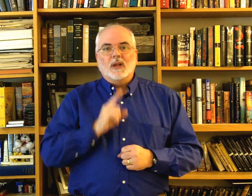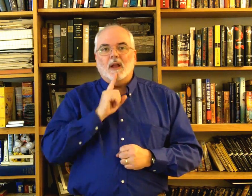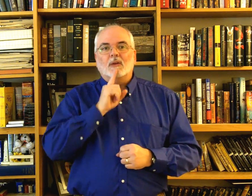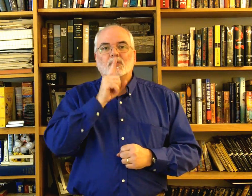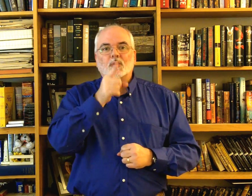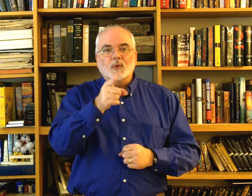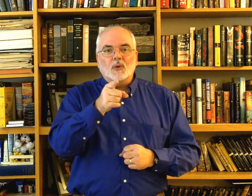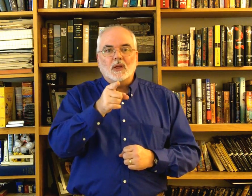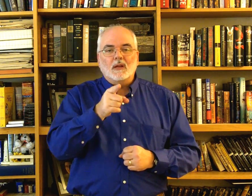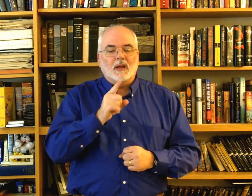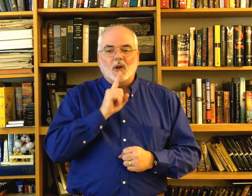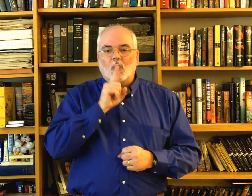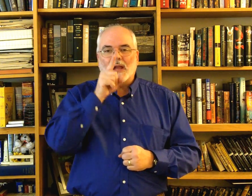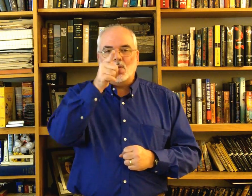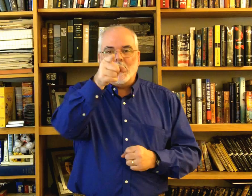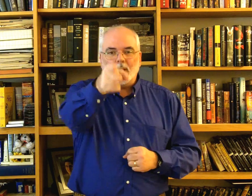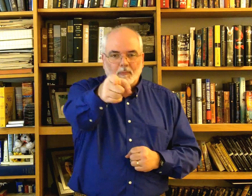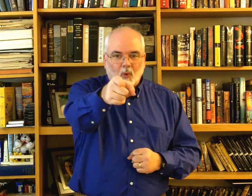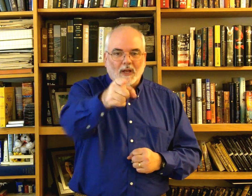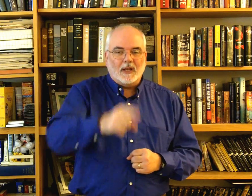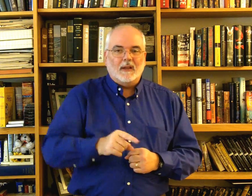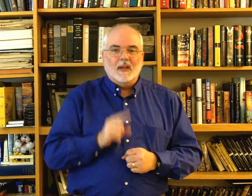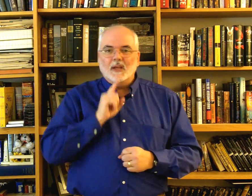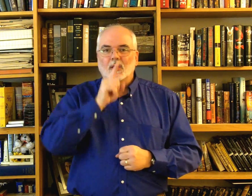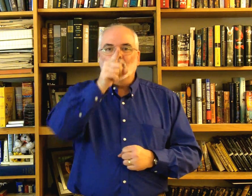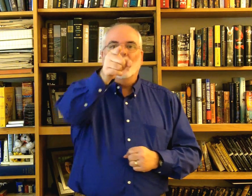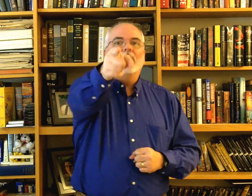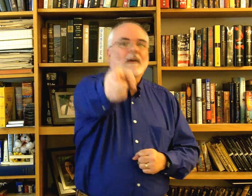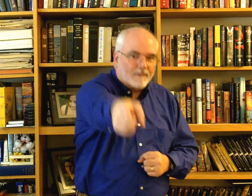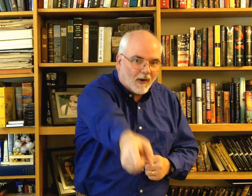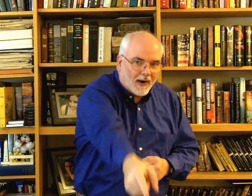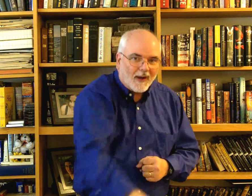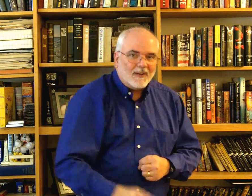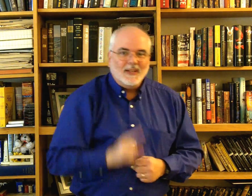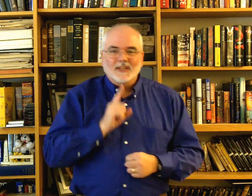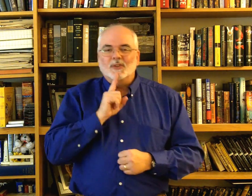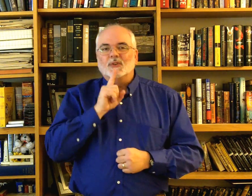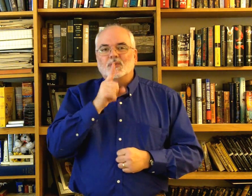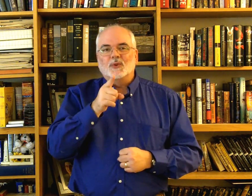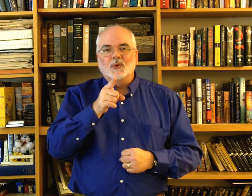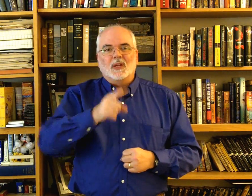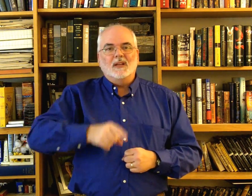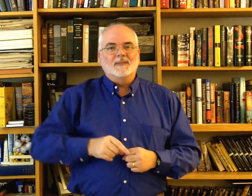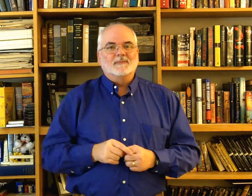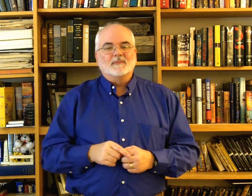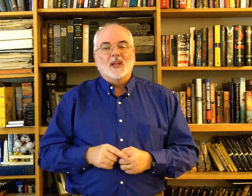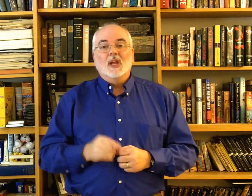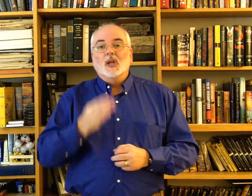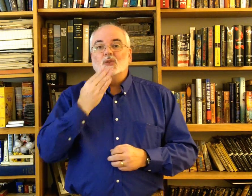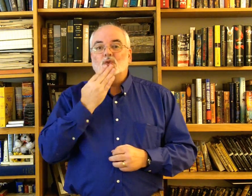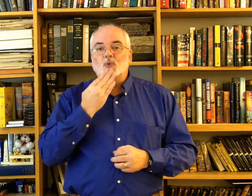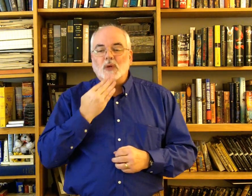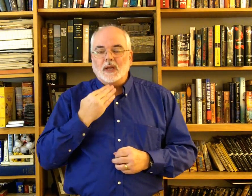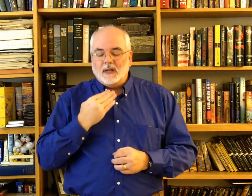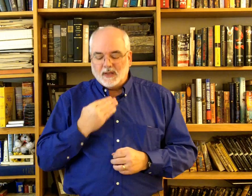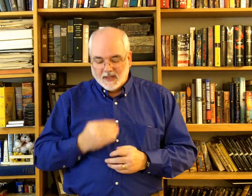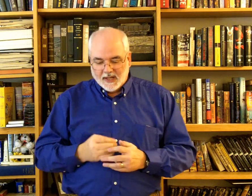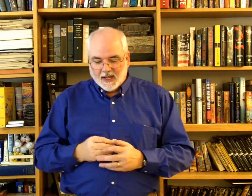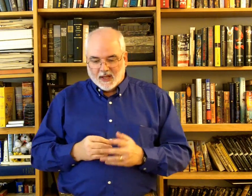How truly, you don't actually wind up pointing. You don't go that far out. It's truly sweet.